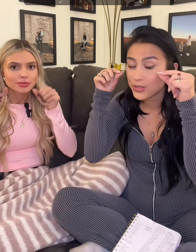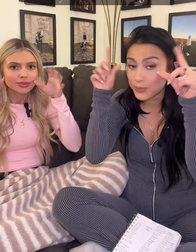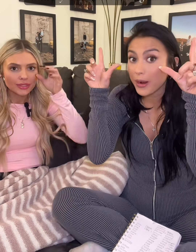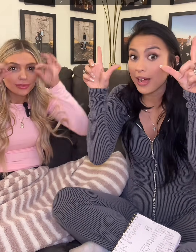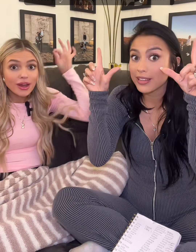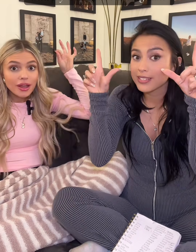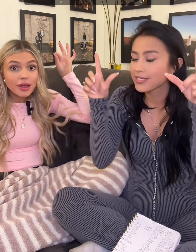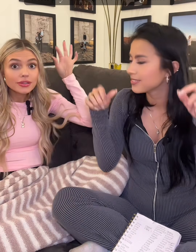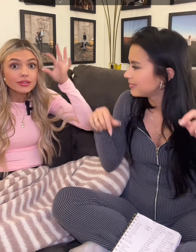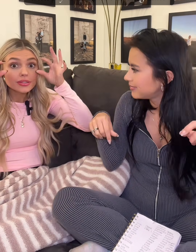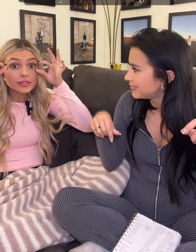Surprise.